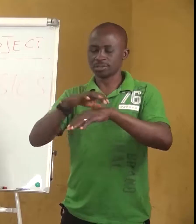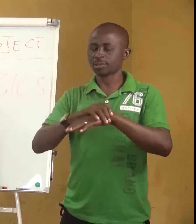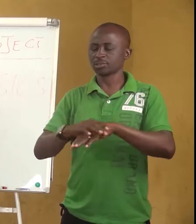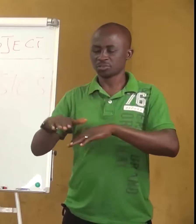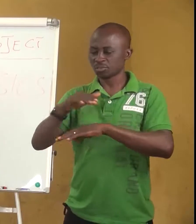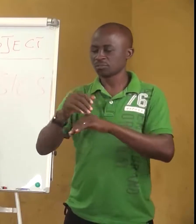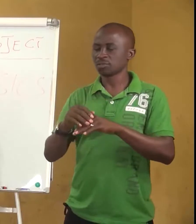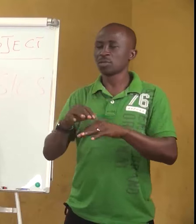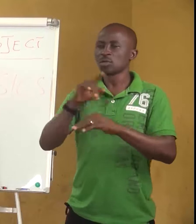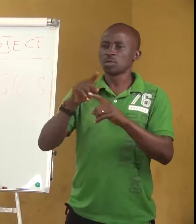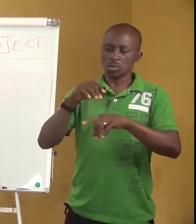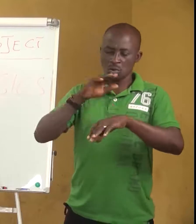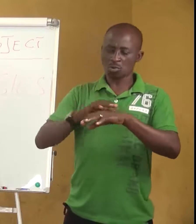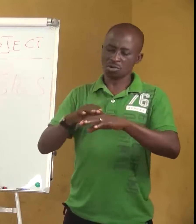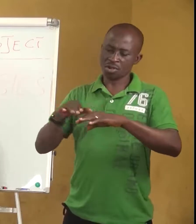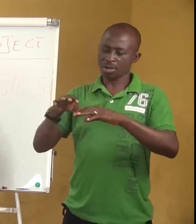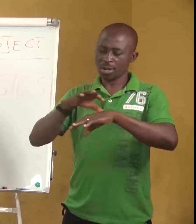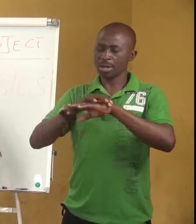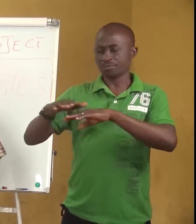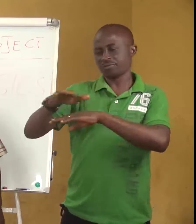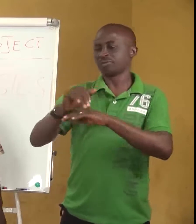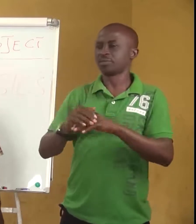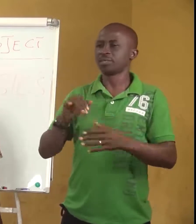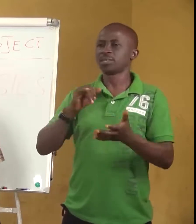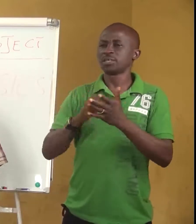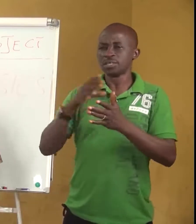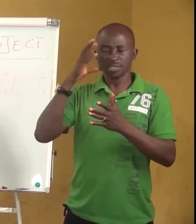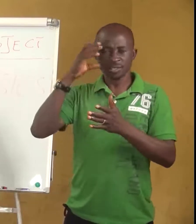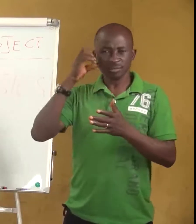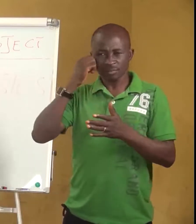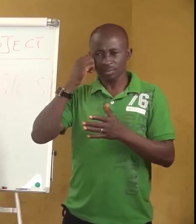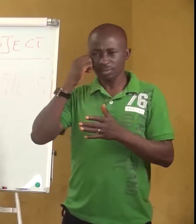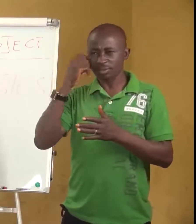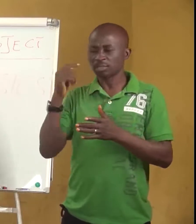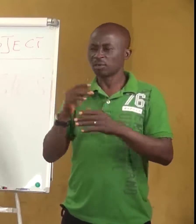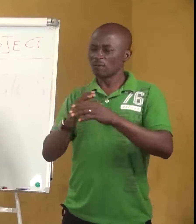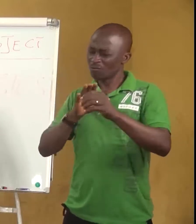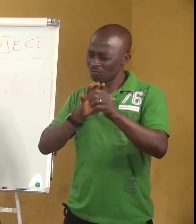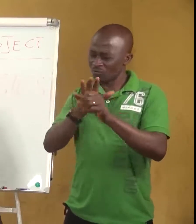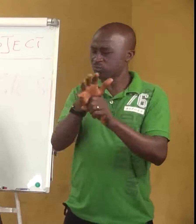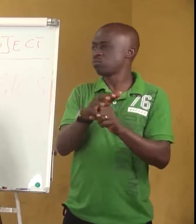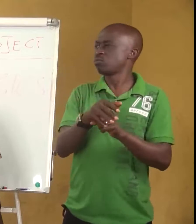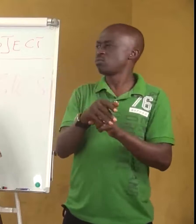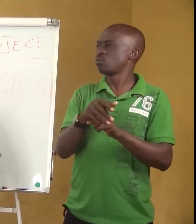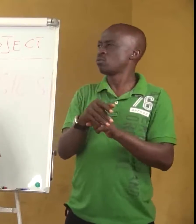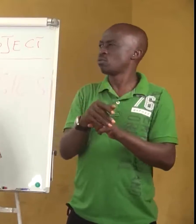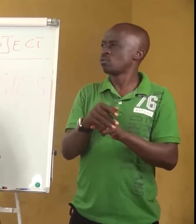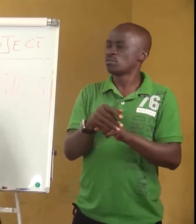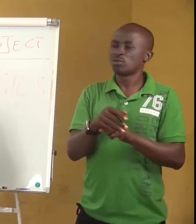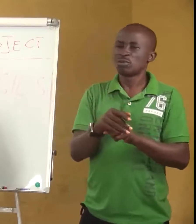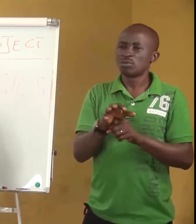when it is on the Earth's surface or near the Earth's surface, it experiences the full extent of the